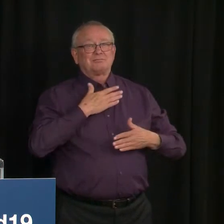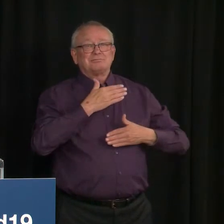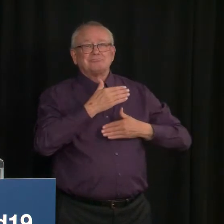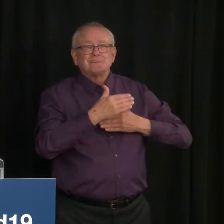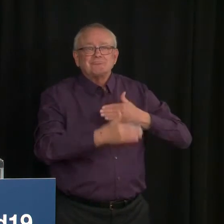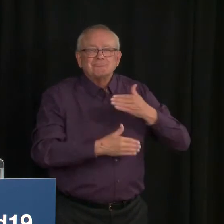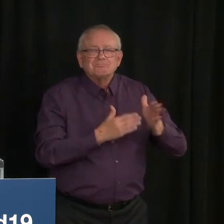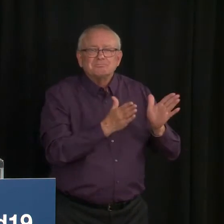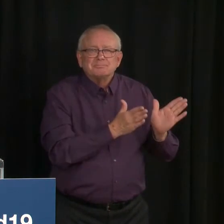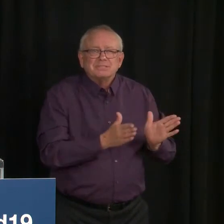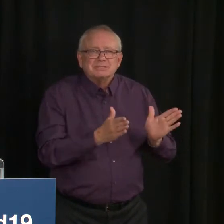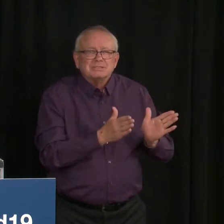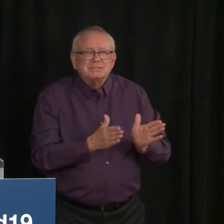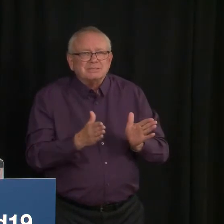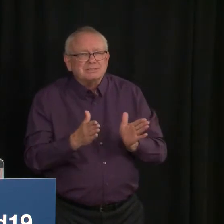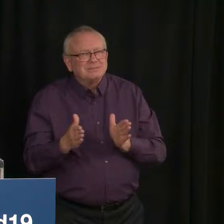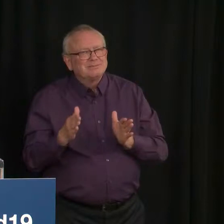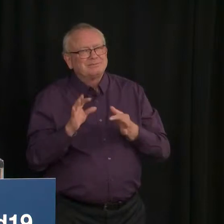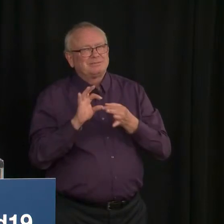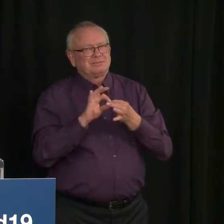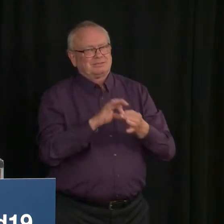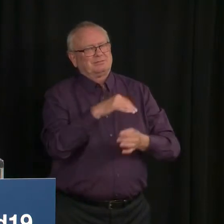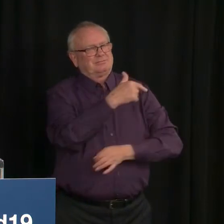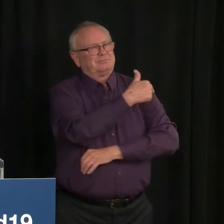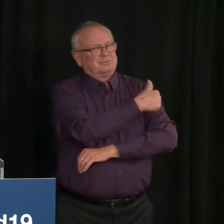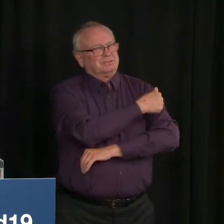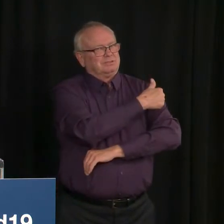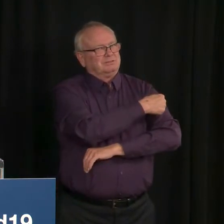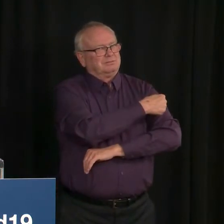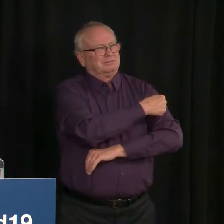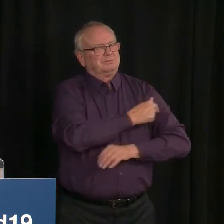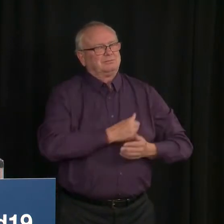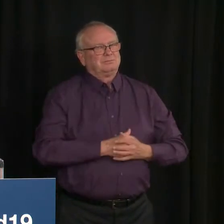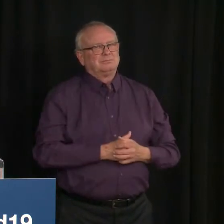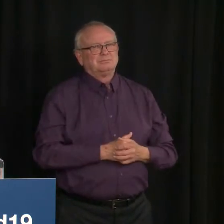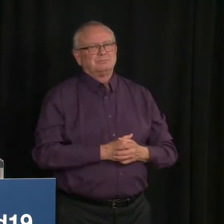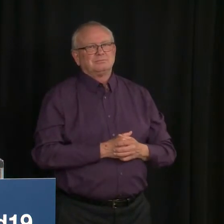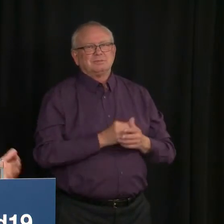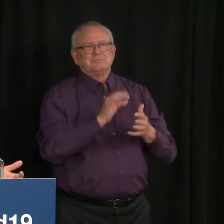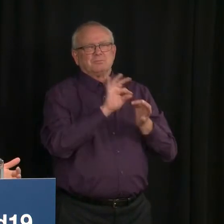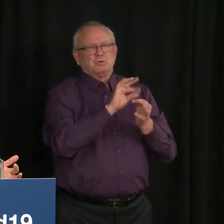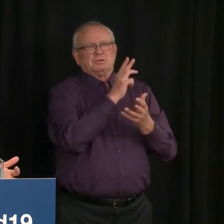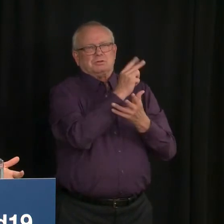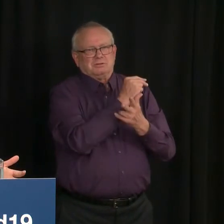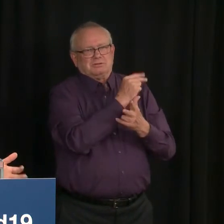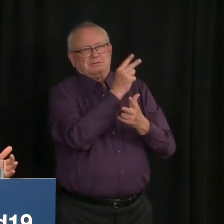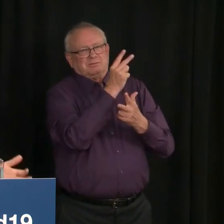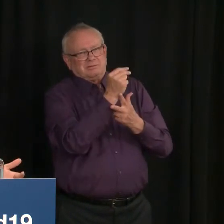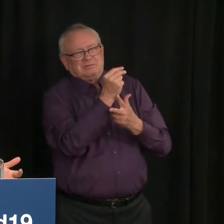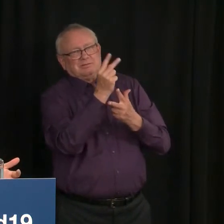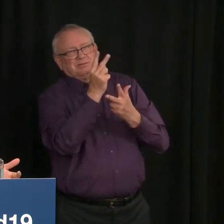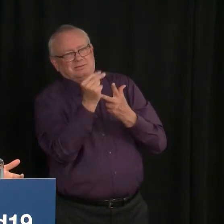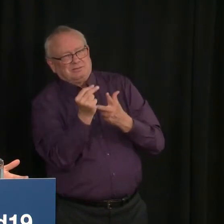the way that the different stages were planned was